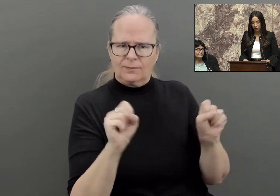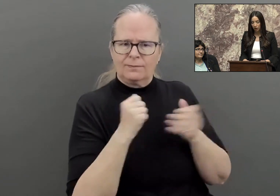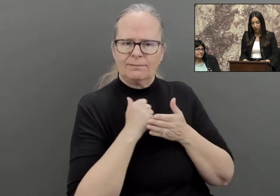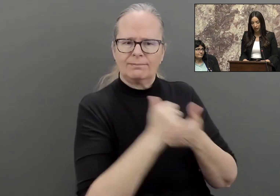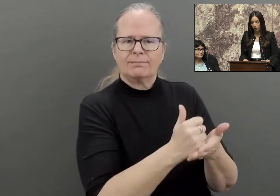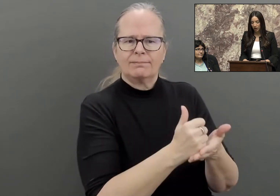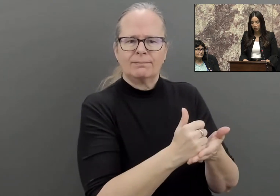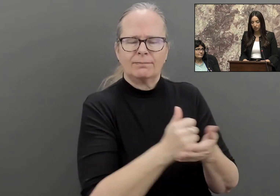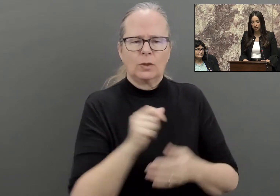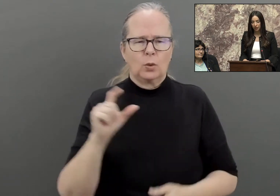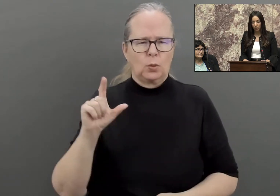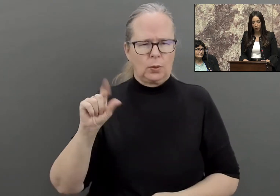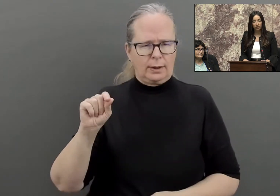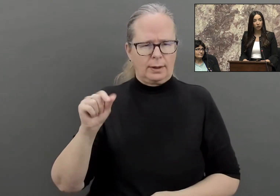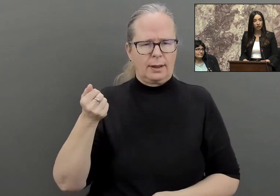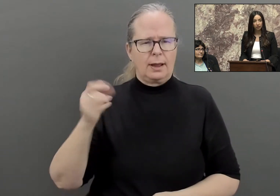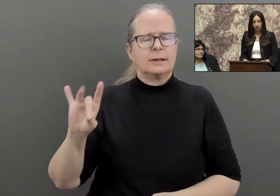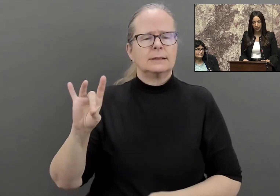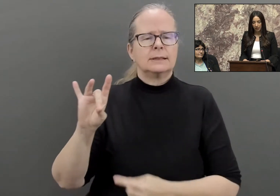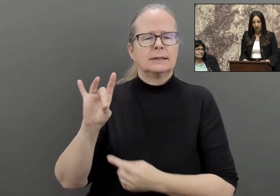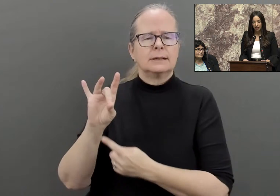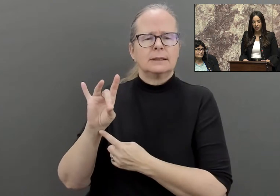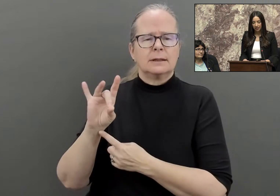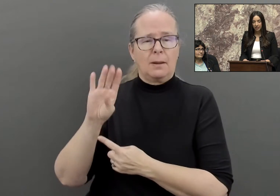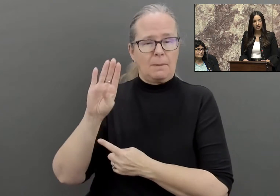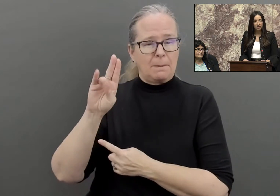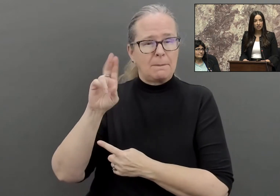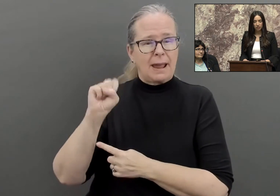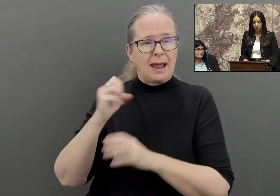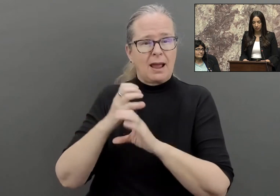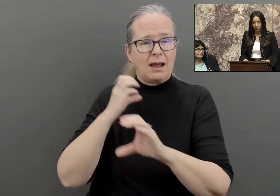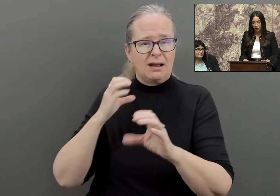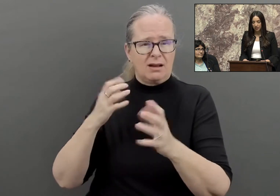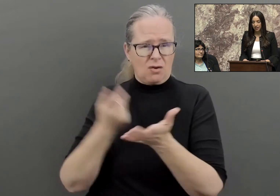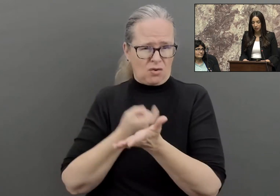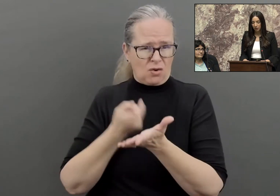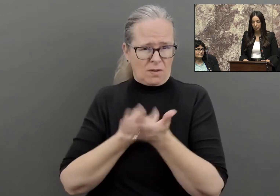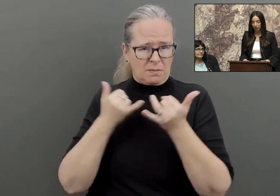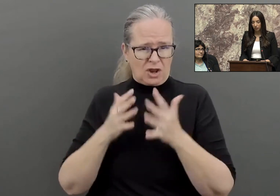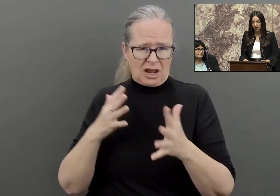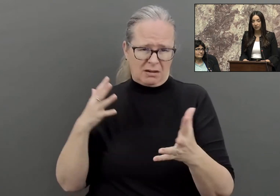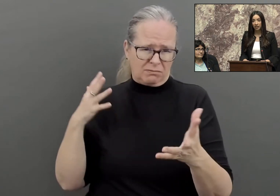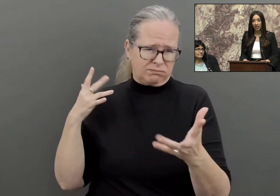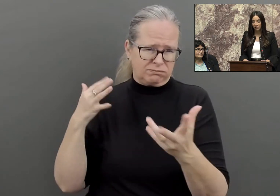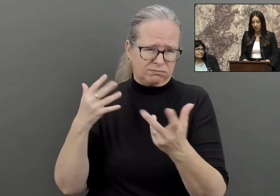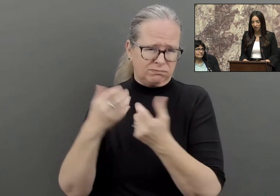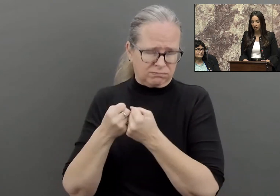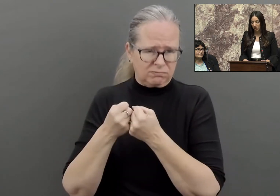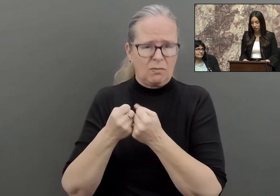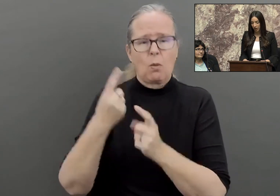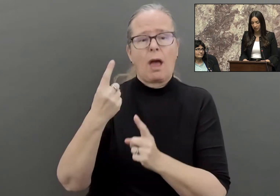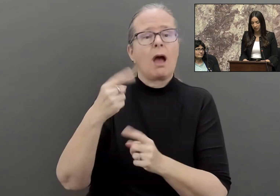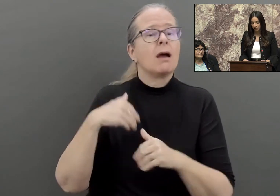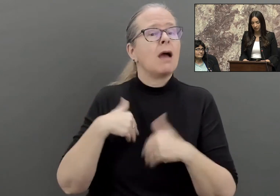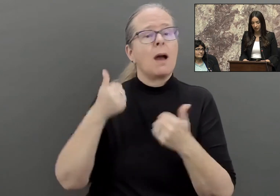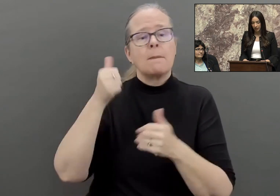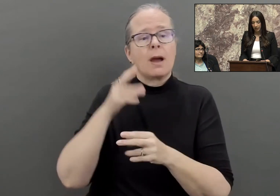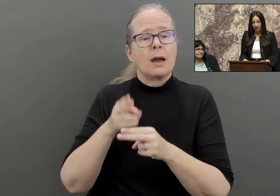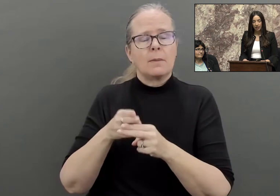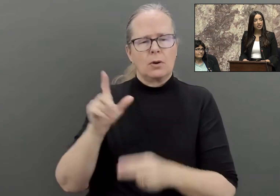day, Logan had registered to be an organ donor. Thanks to his decision, 6 people received life-saving